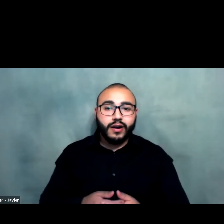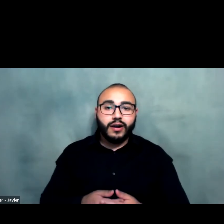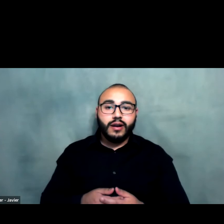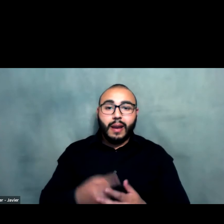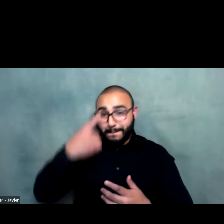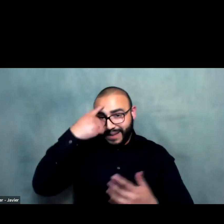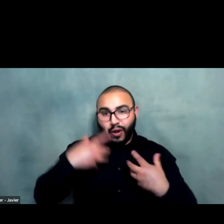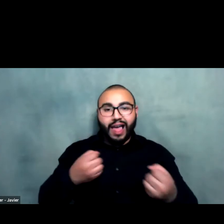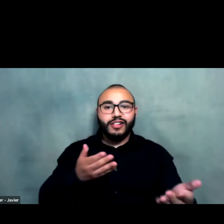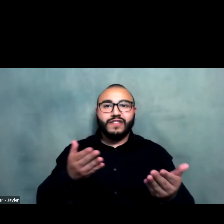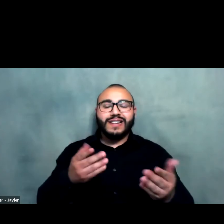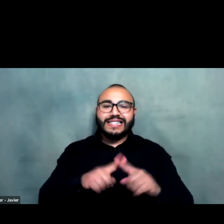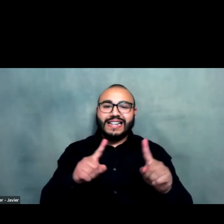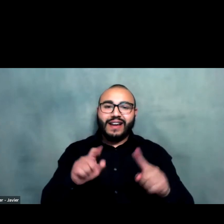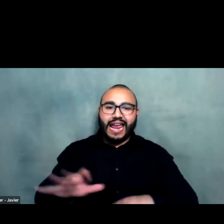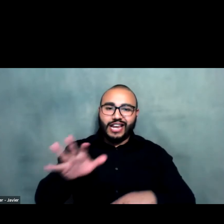in the community.